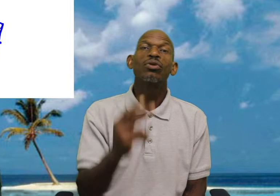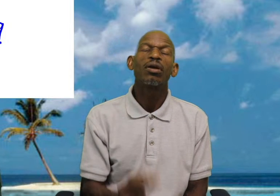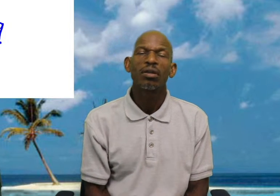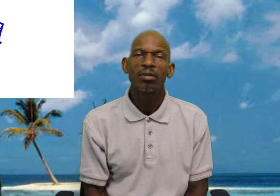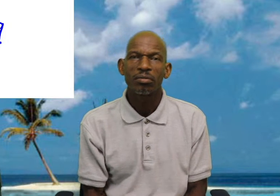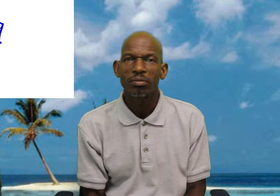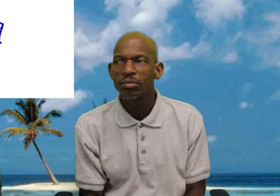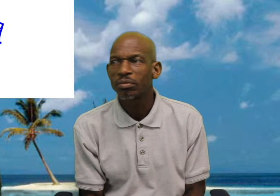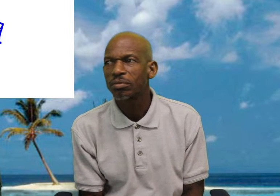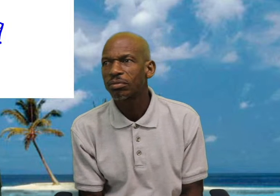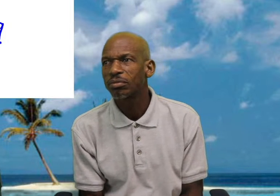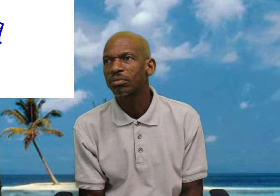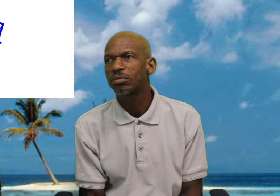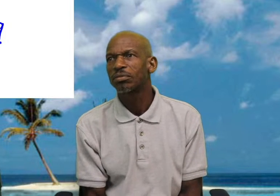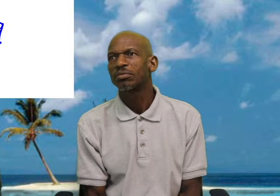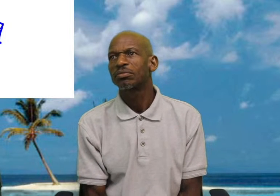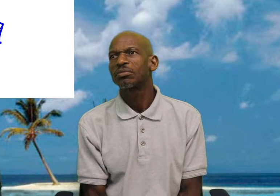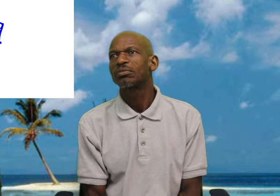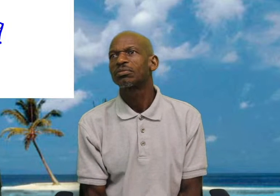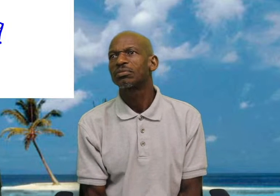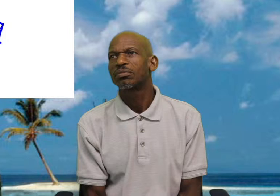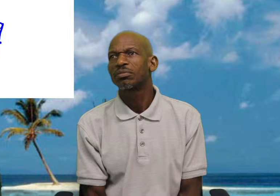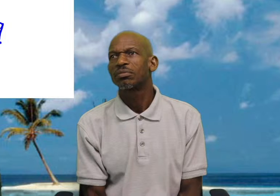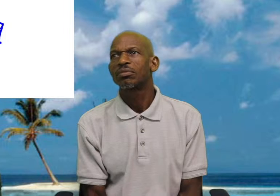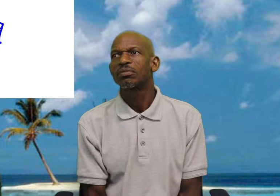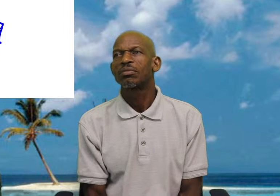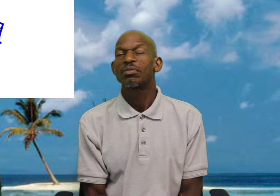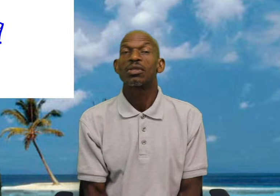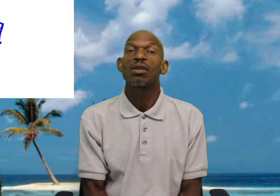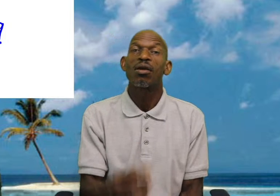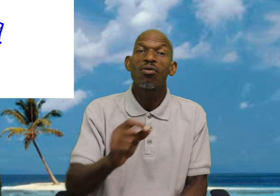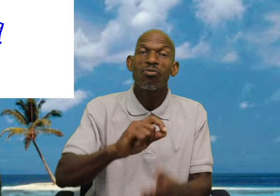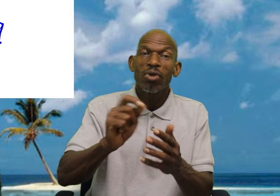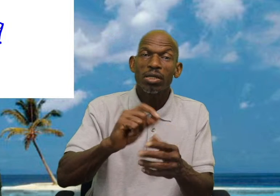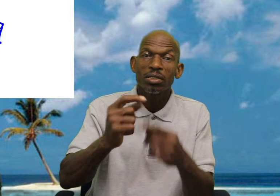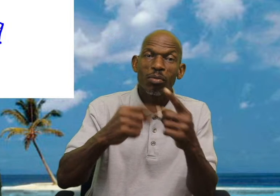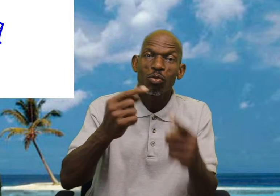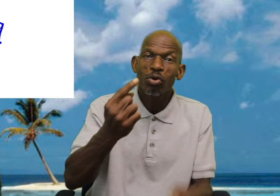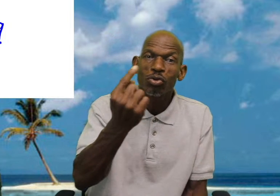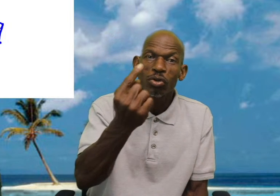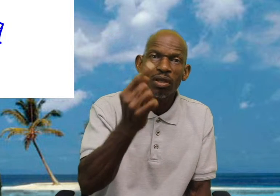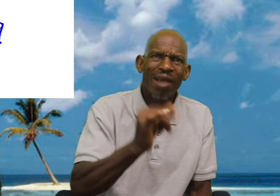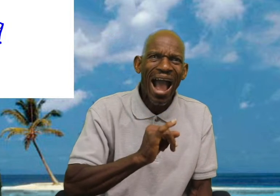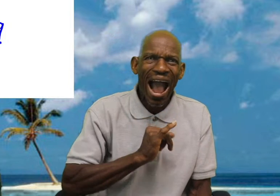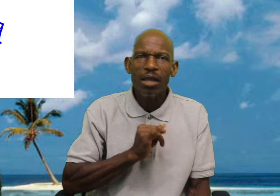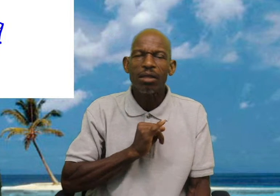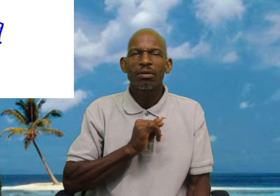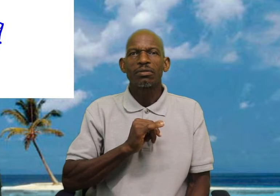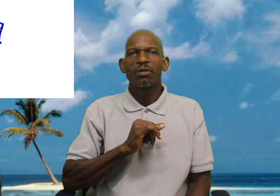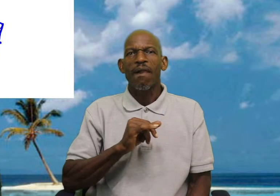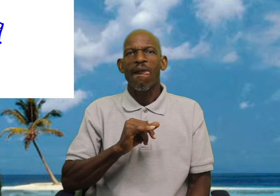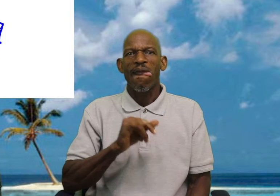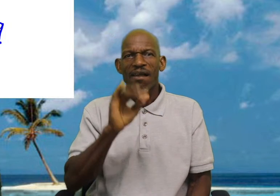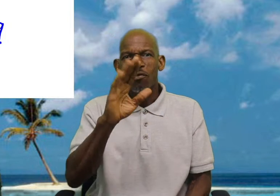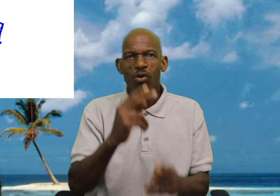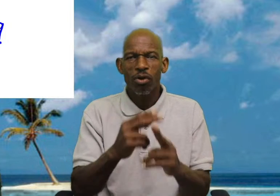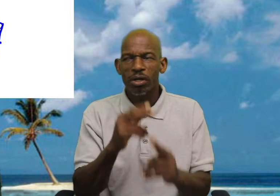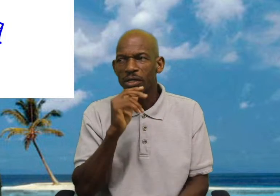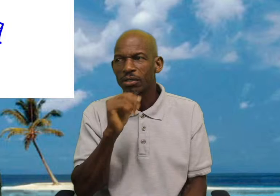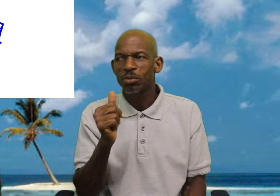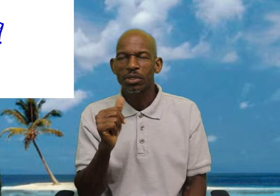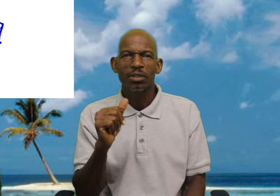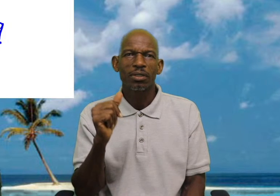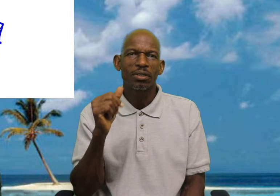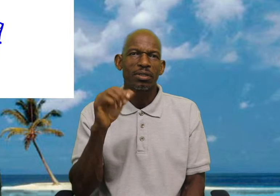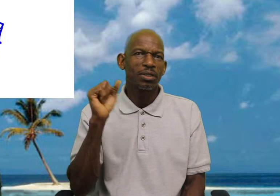word. Selwyn, if you are writing about yourself, you're going to use your name. So I'm taking